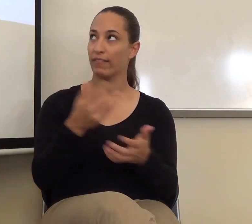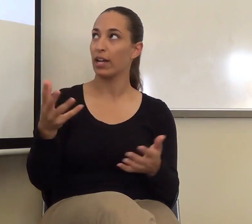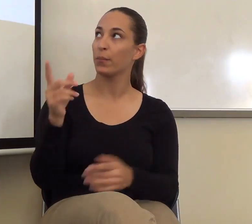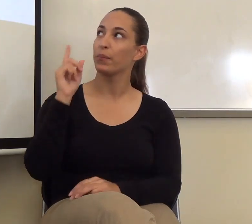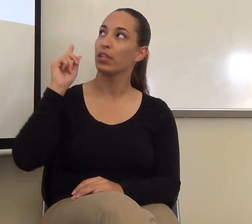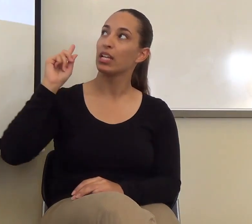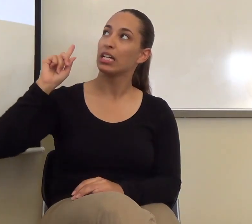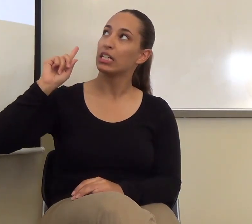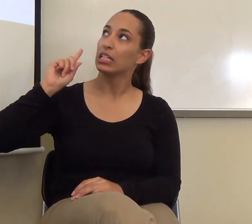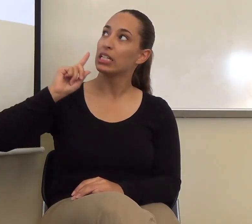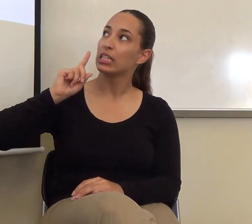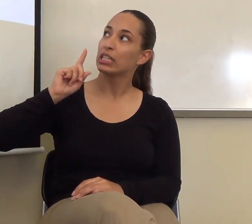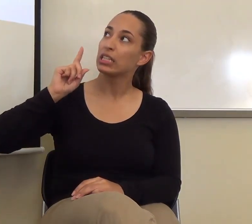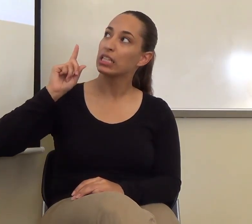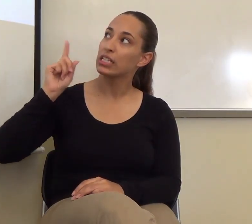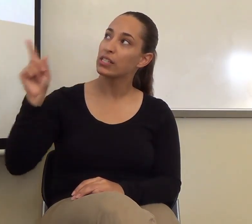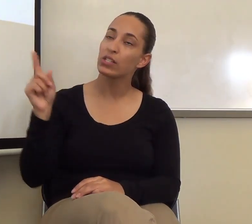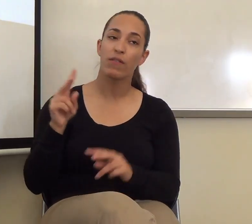This vocabulary question